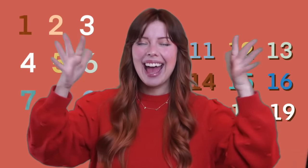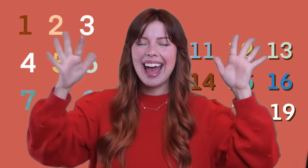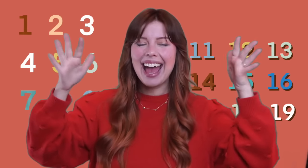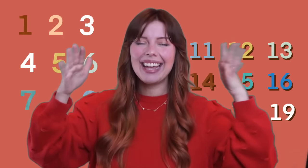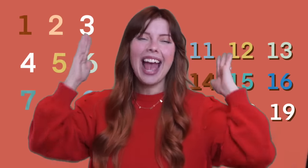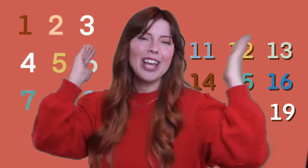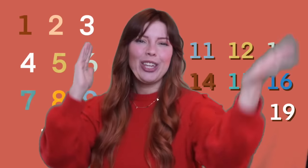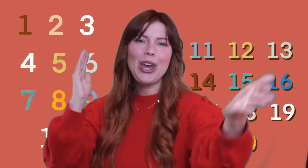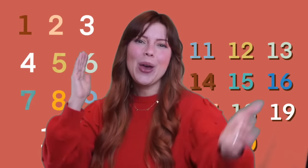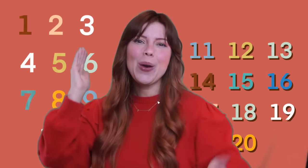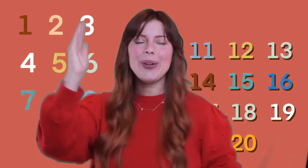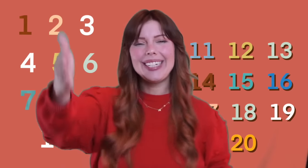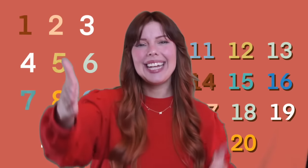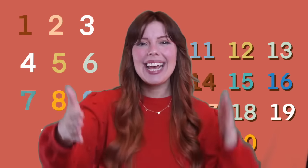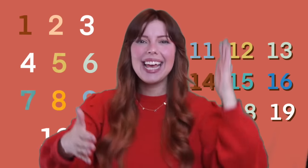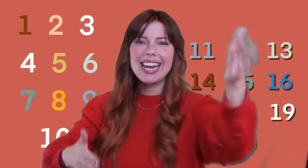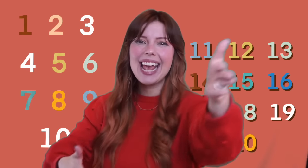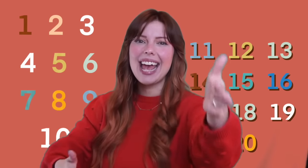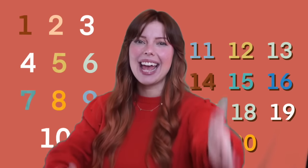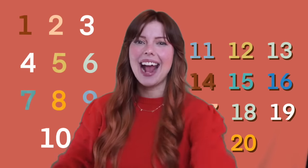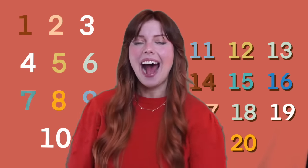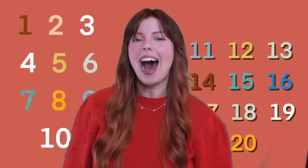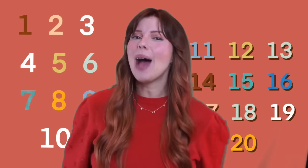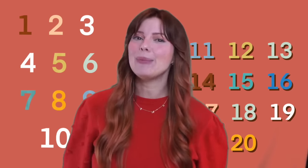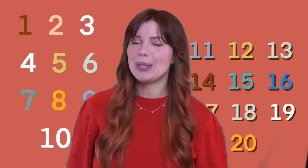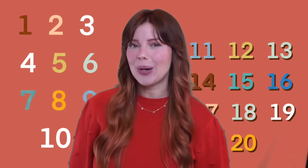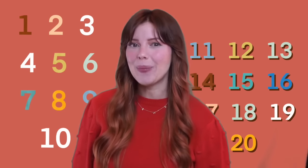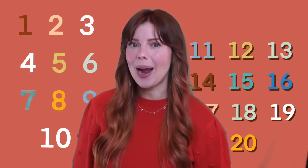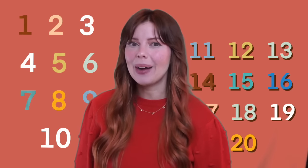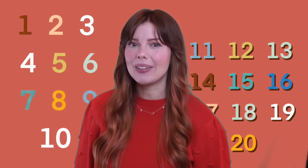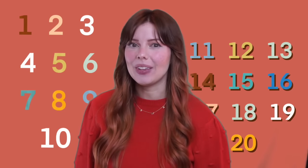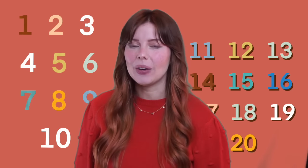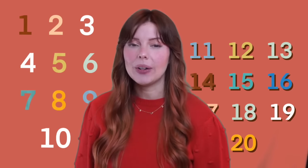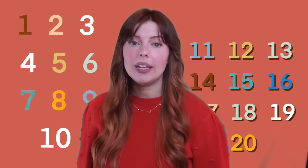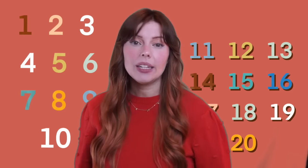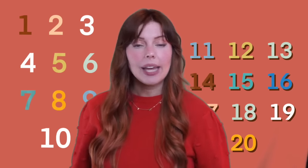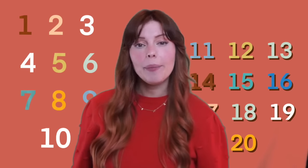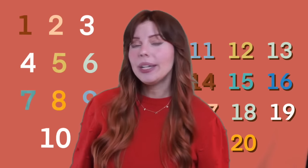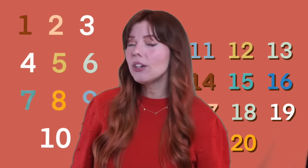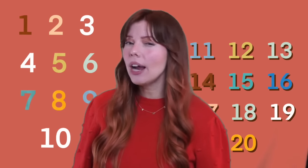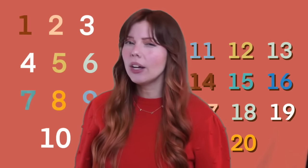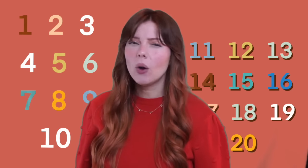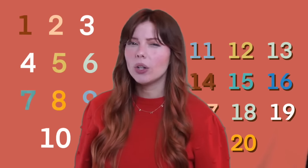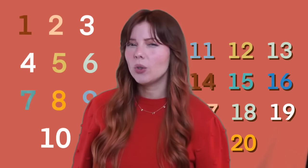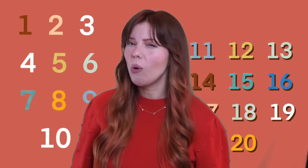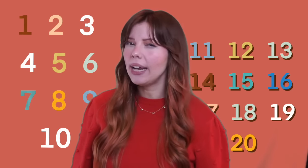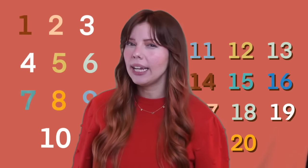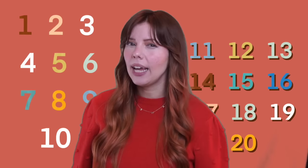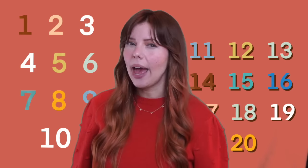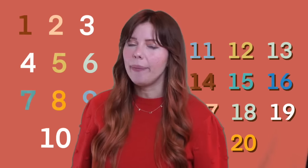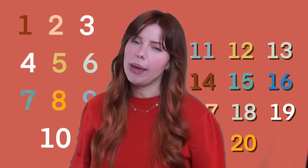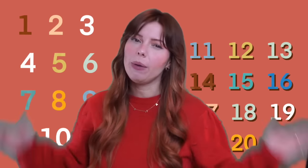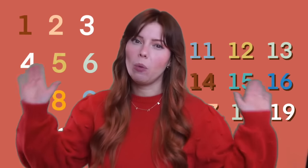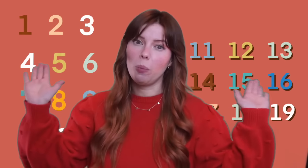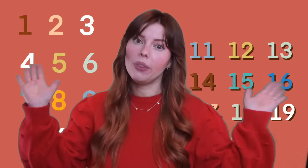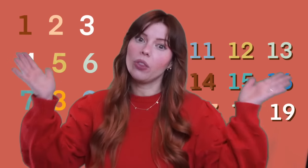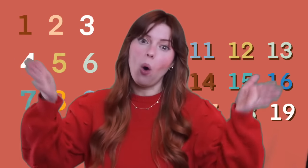Yay! You did it! I'm so proud of you. Can we try to go to 20 and maybe we'll put the whole